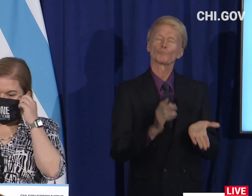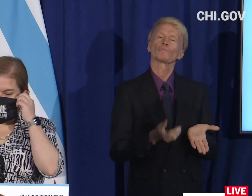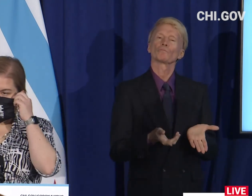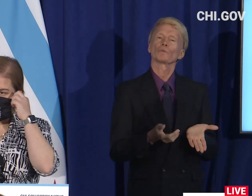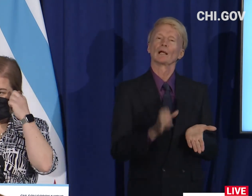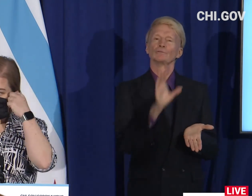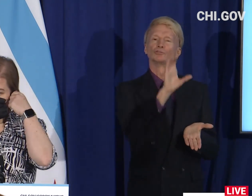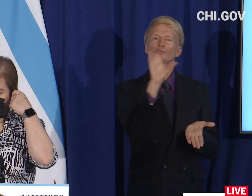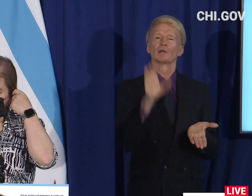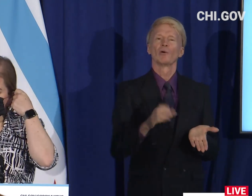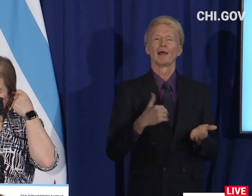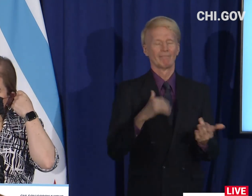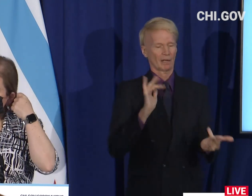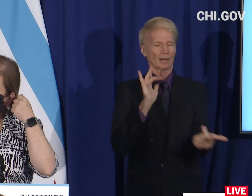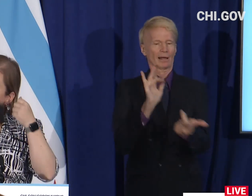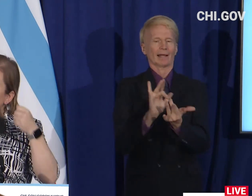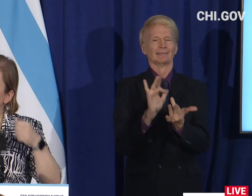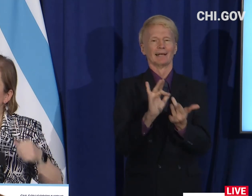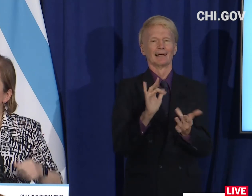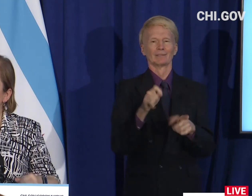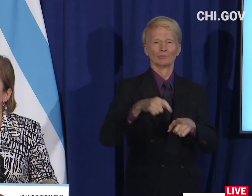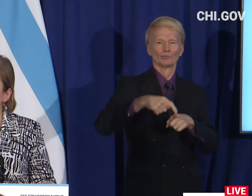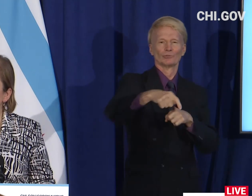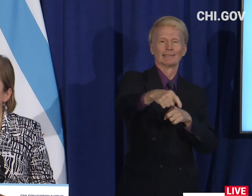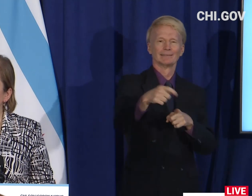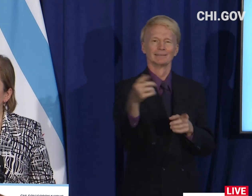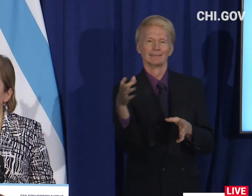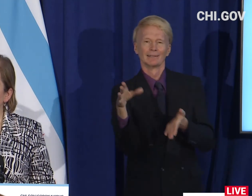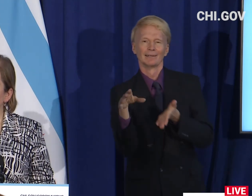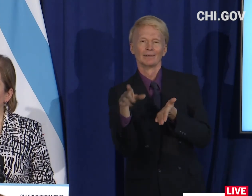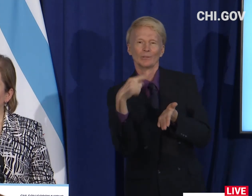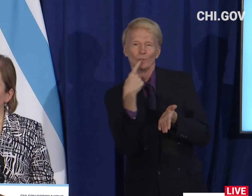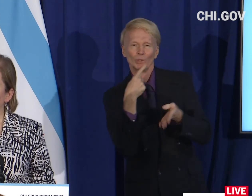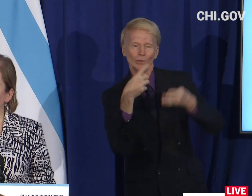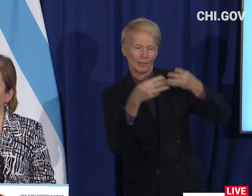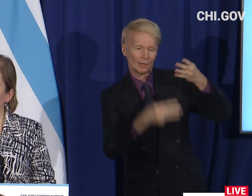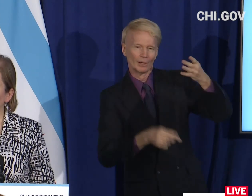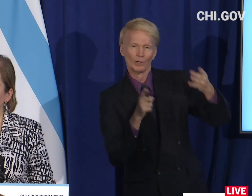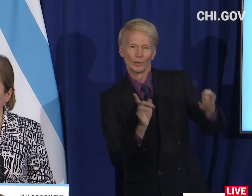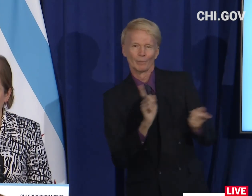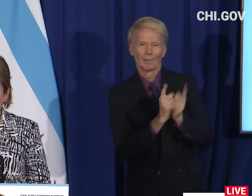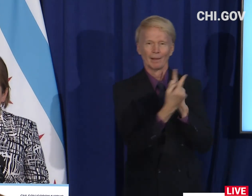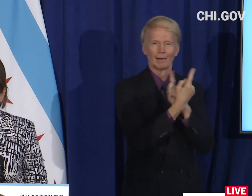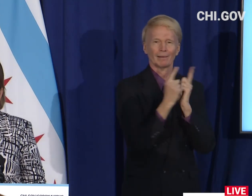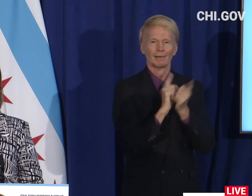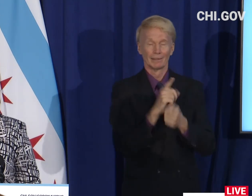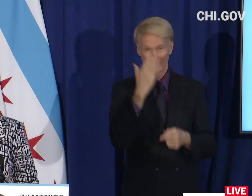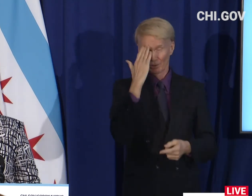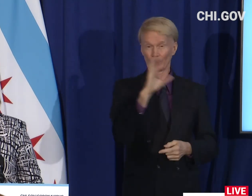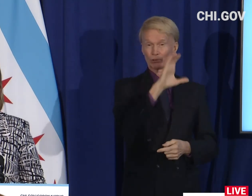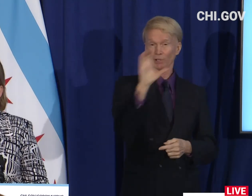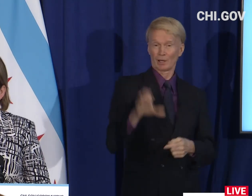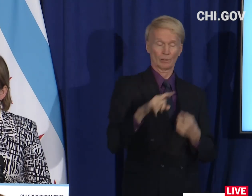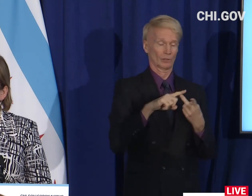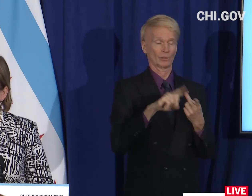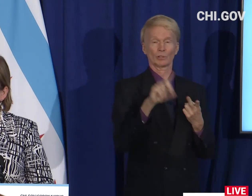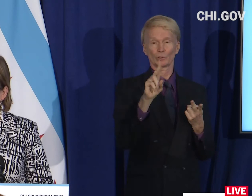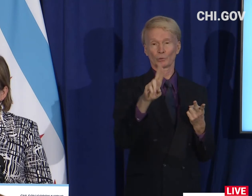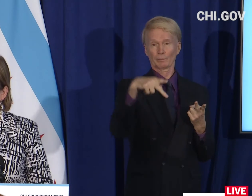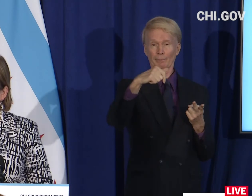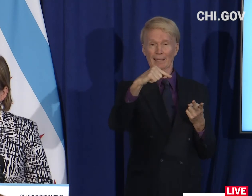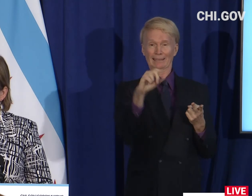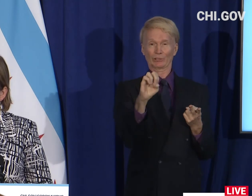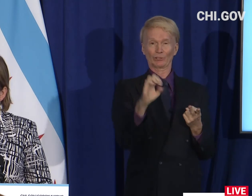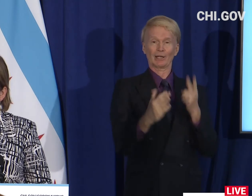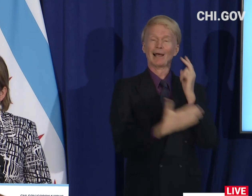contact tracing show for bars and restaurant COVID transmission as a percentage of cases? I know DuPage County, they say their contact tracing only